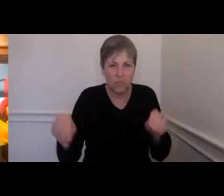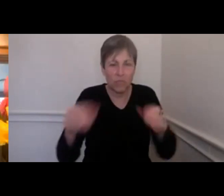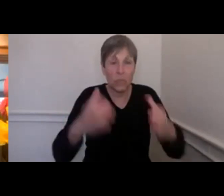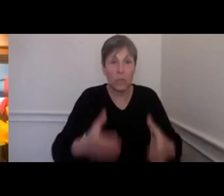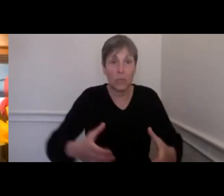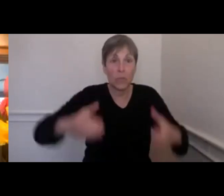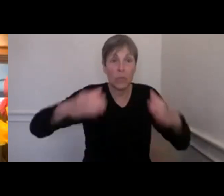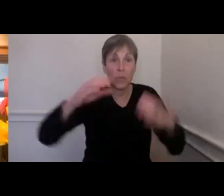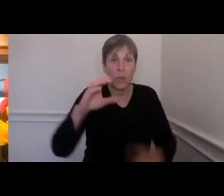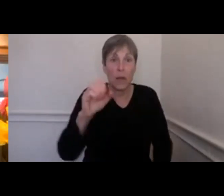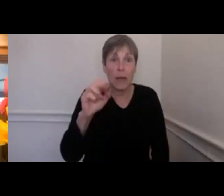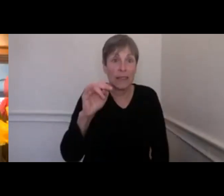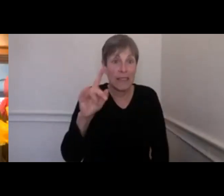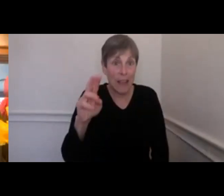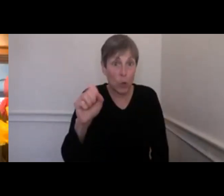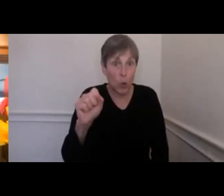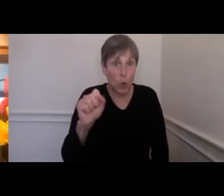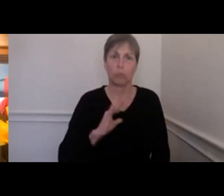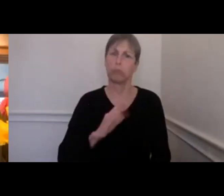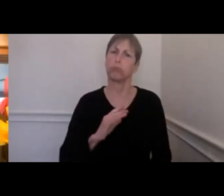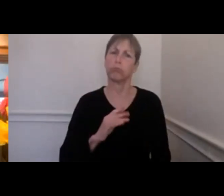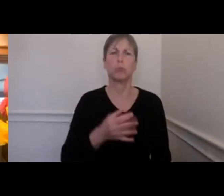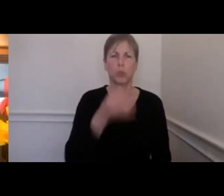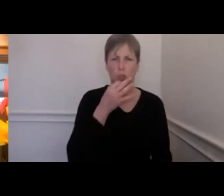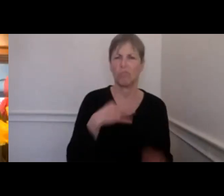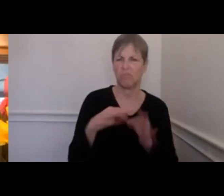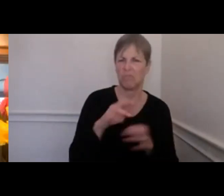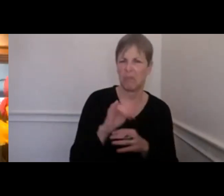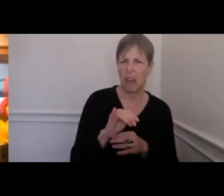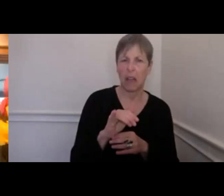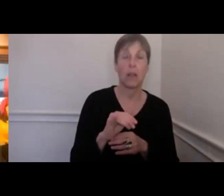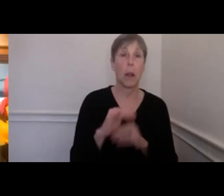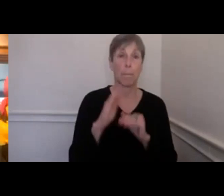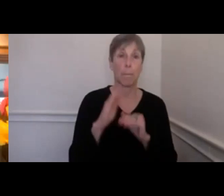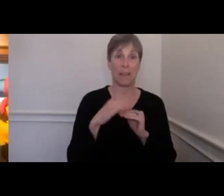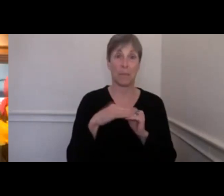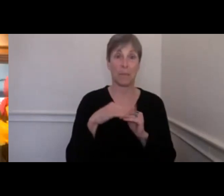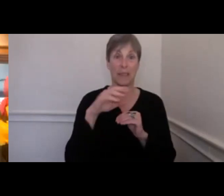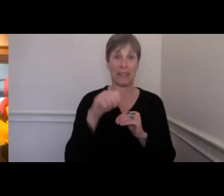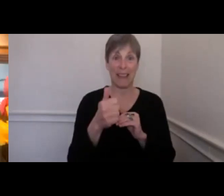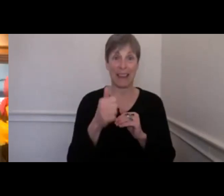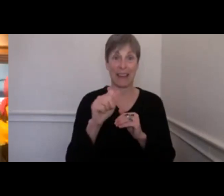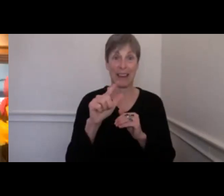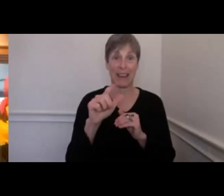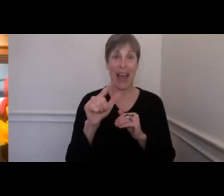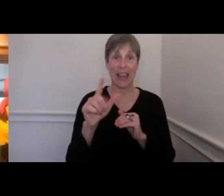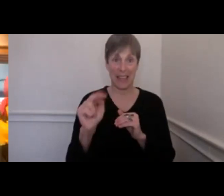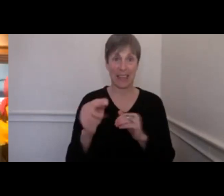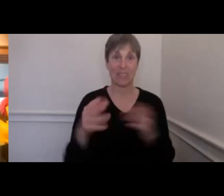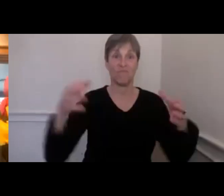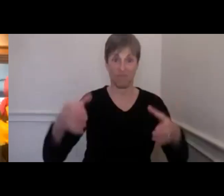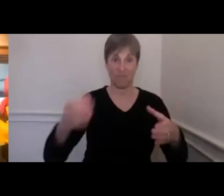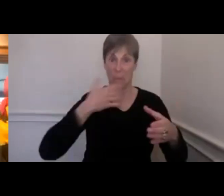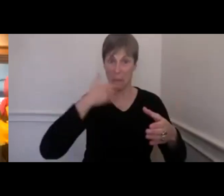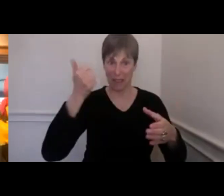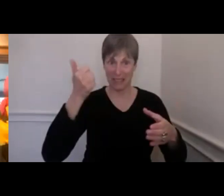about container gardening soon. 10 gallons minimum so that you are making your life easy, which is making your plants' life